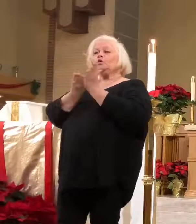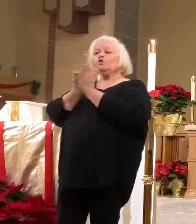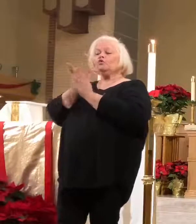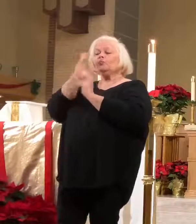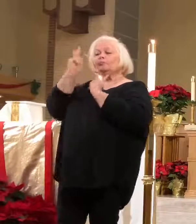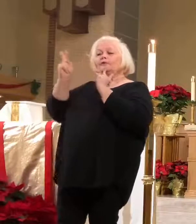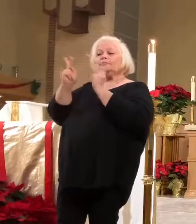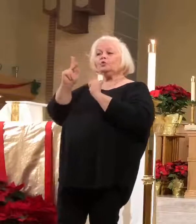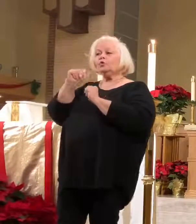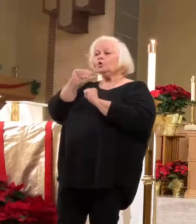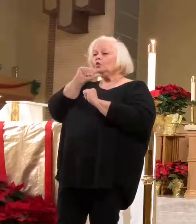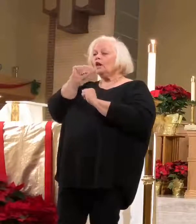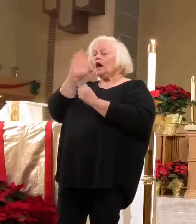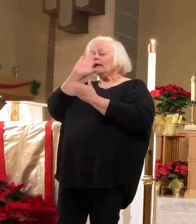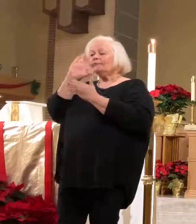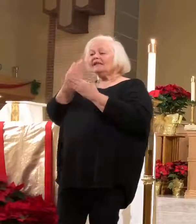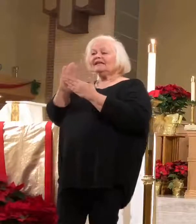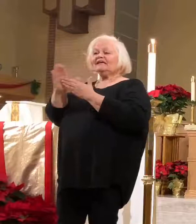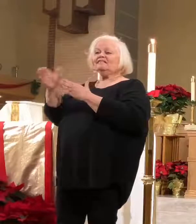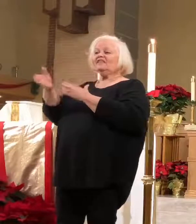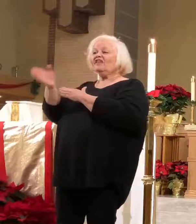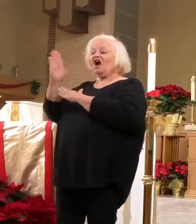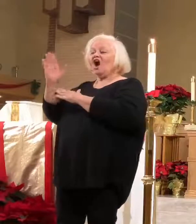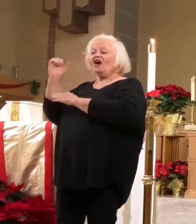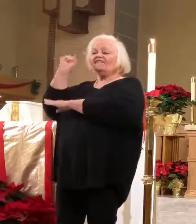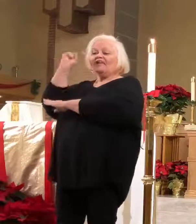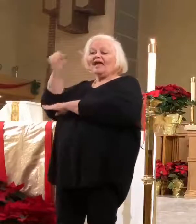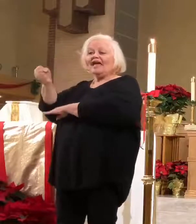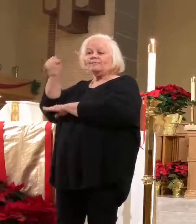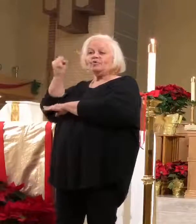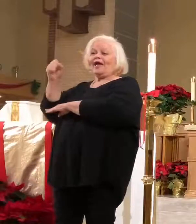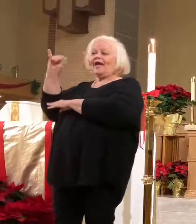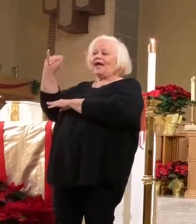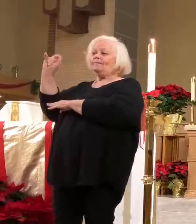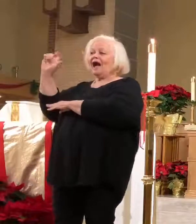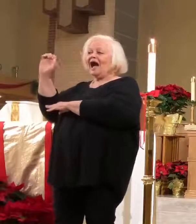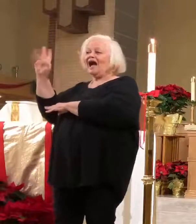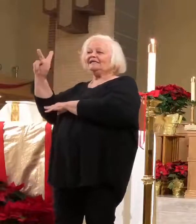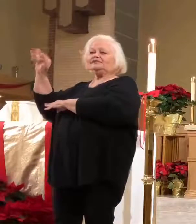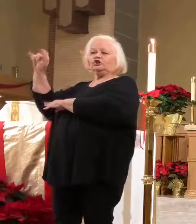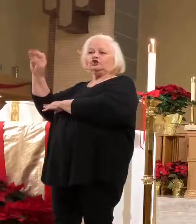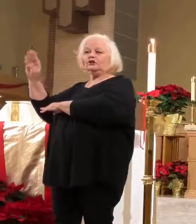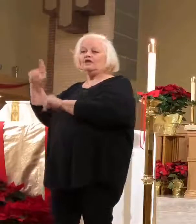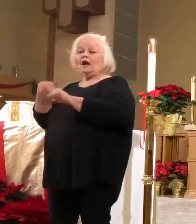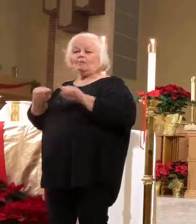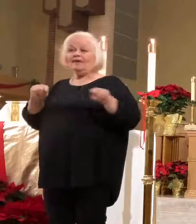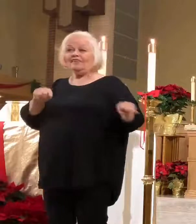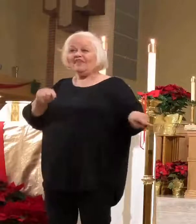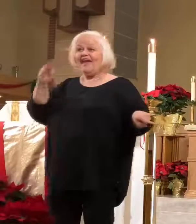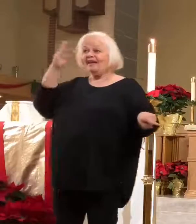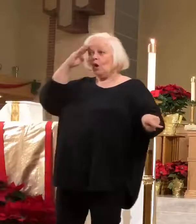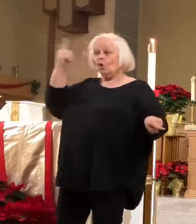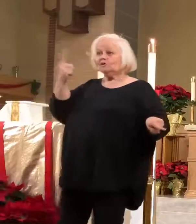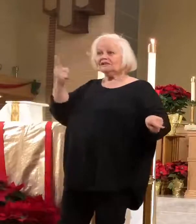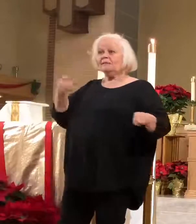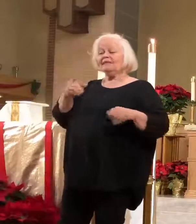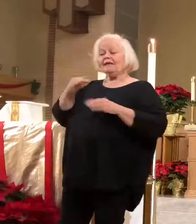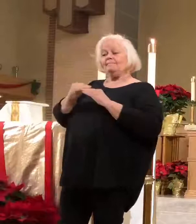God of Abraham, Isaac, or Jacob, for all we know, but they know that something greater than them is there.